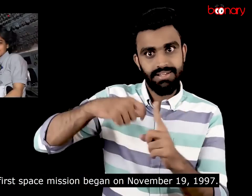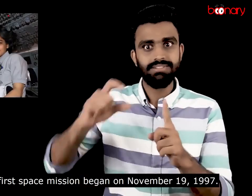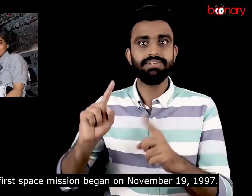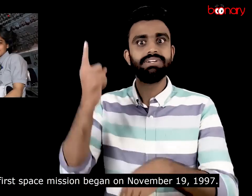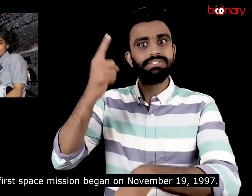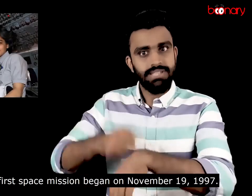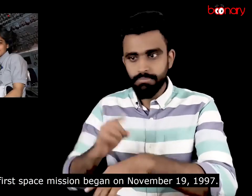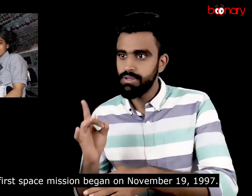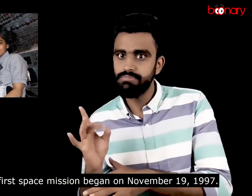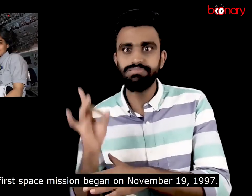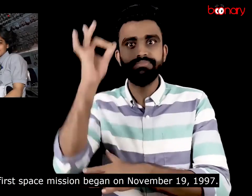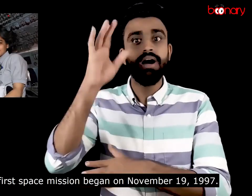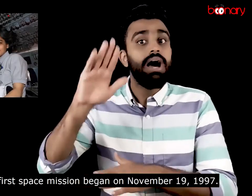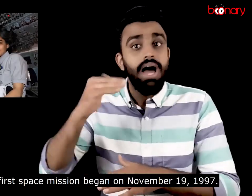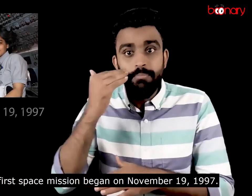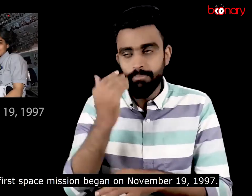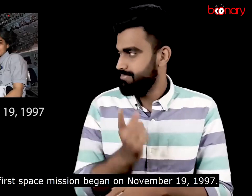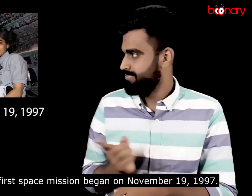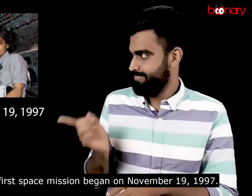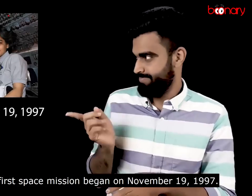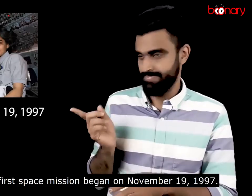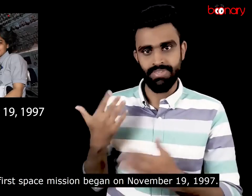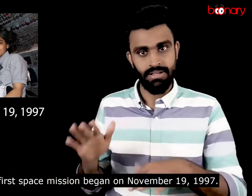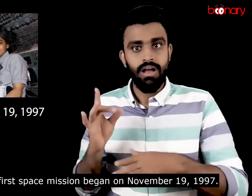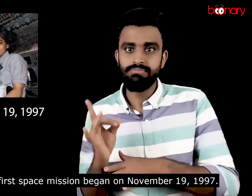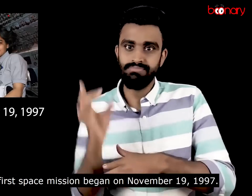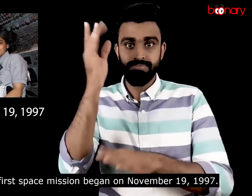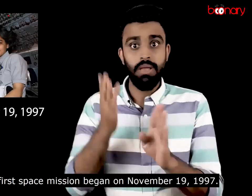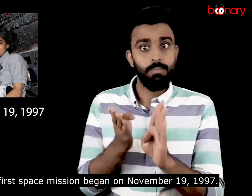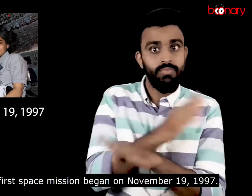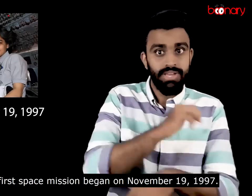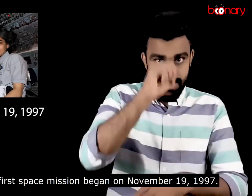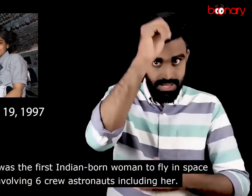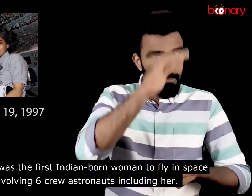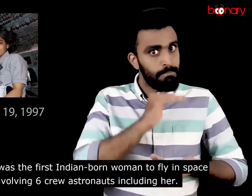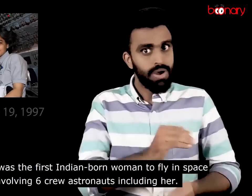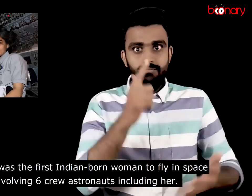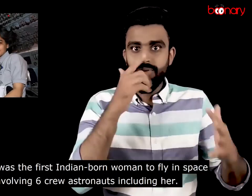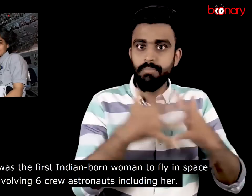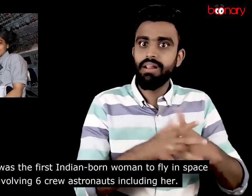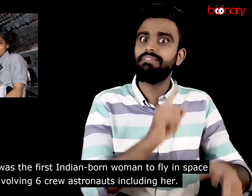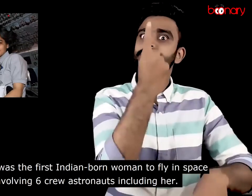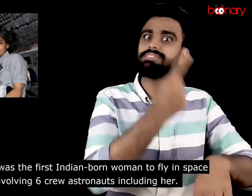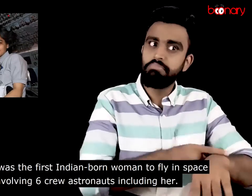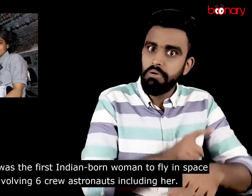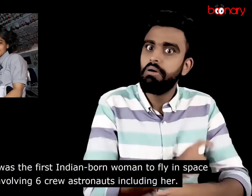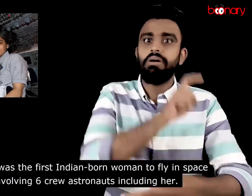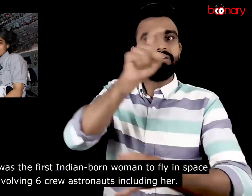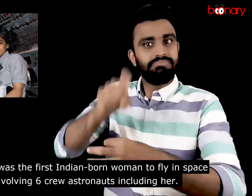Kalpana's first space mission began on November 19, 1997. Chawla was the first Indian-born woman